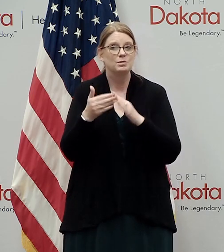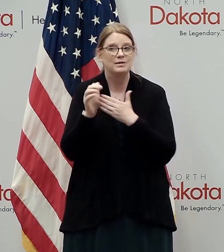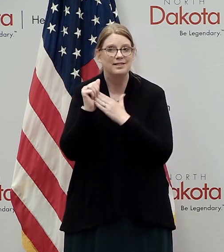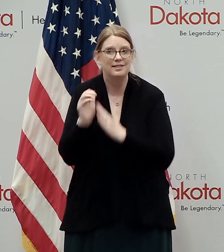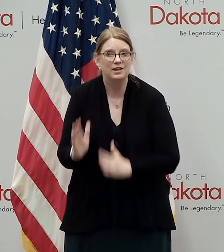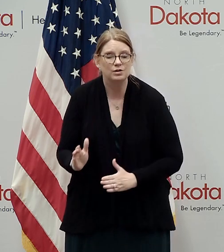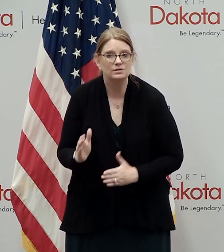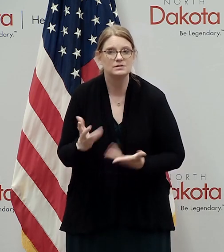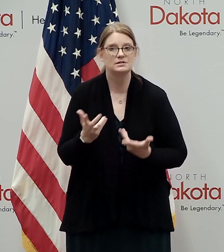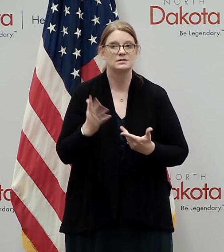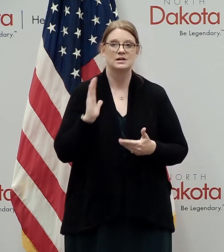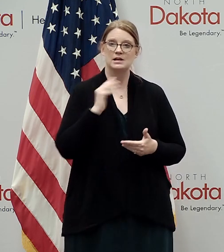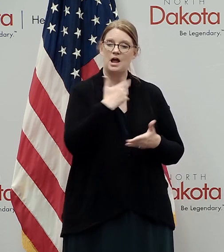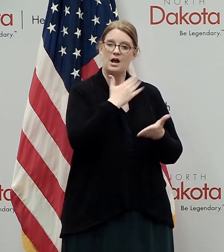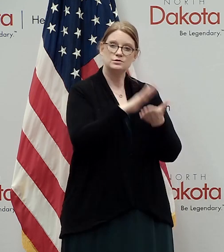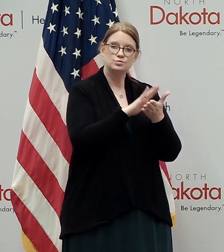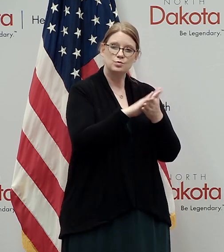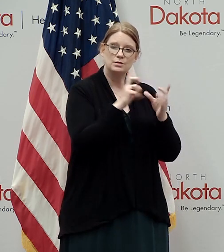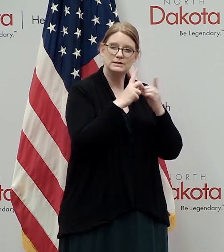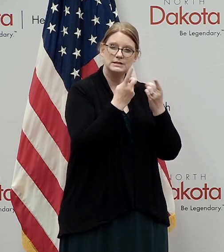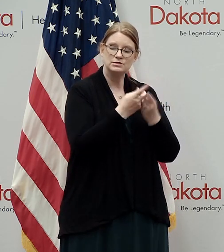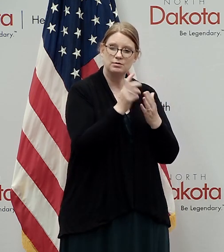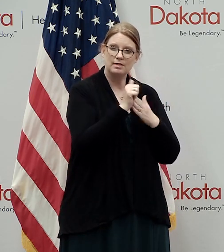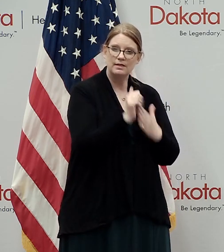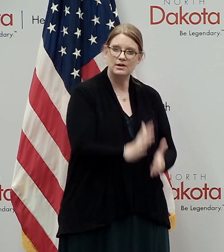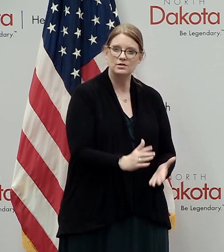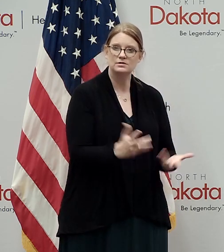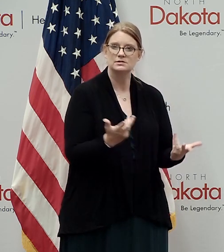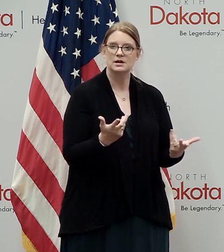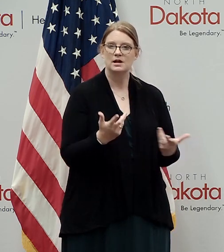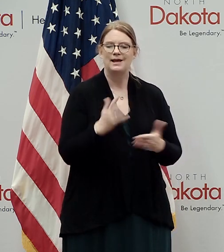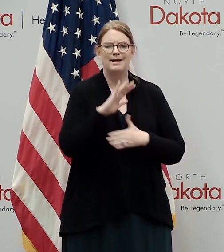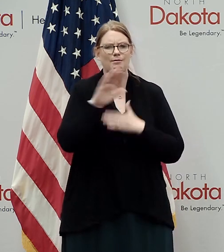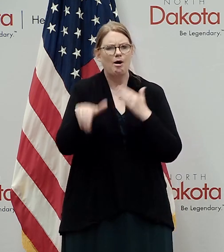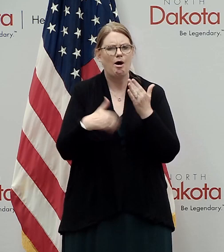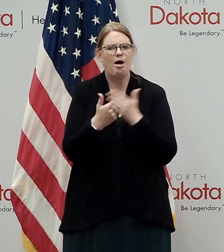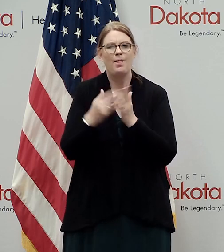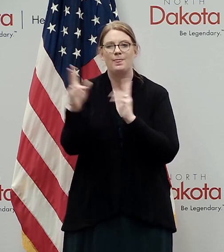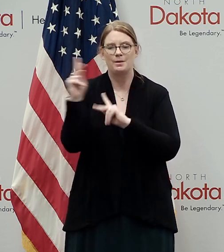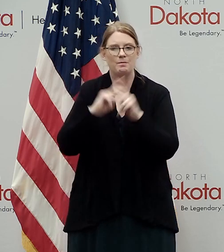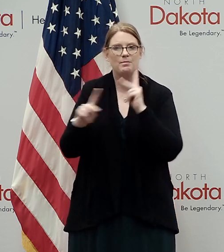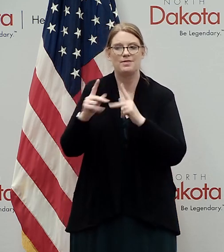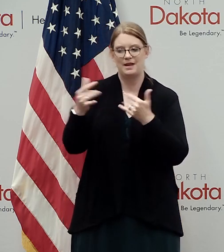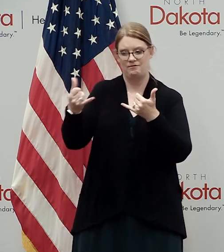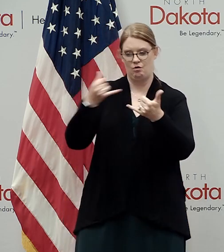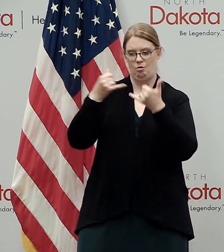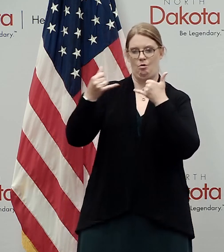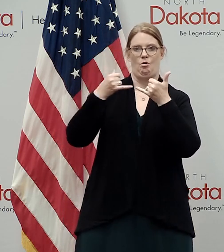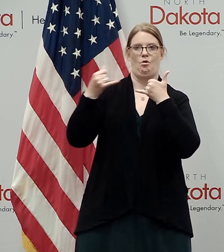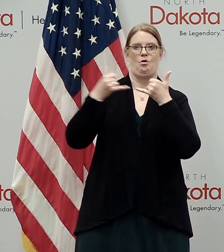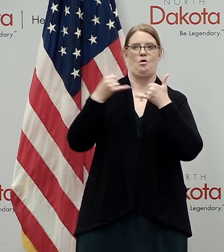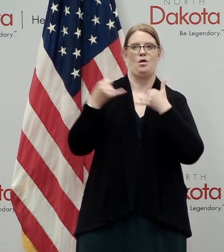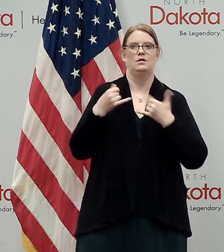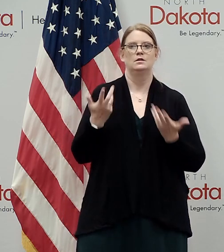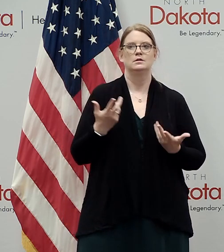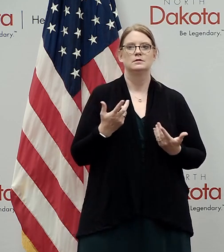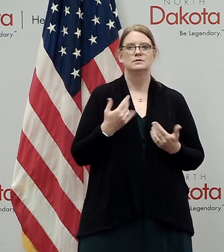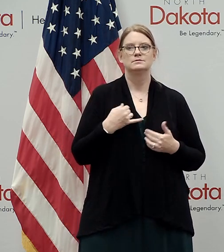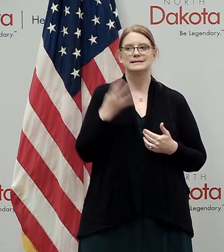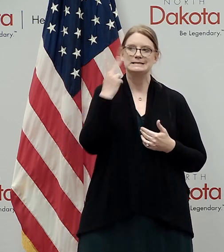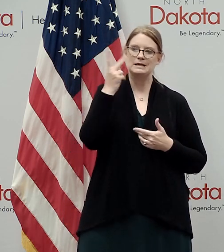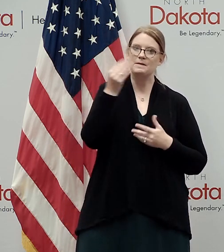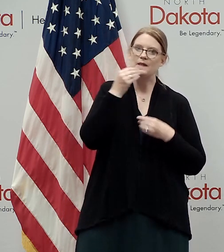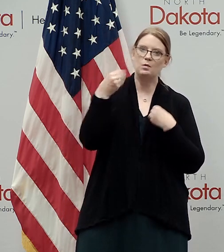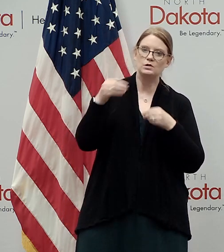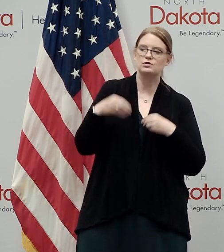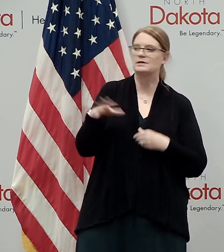leaders, our school district leaders, and all of the stakeholders that have reached out to our office, stopped me in the grocery store